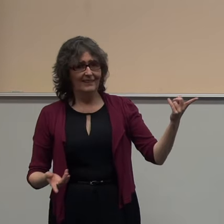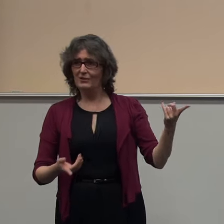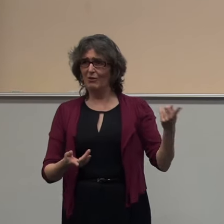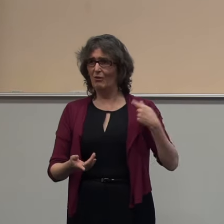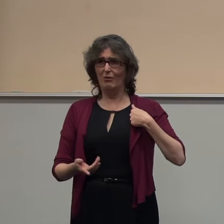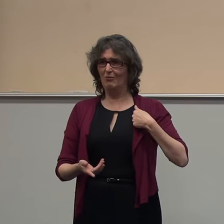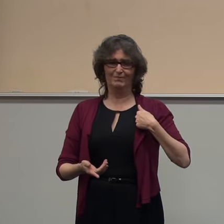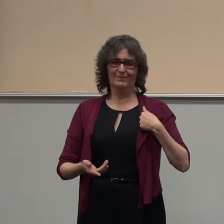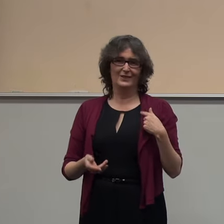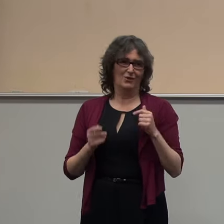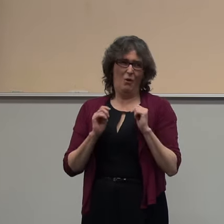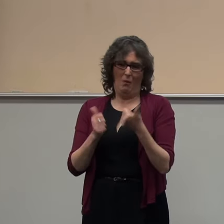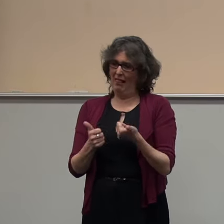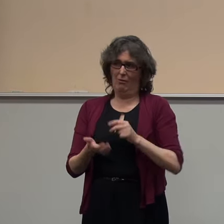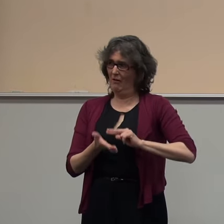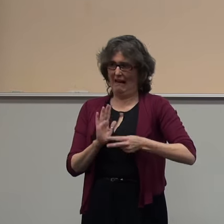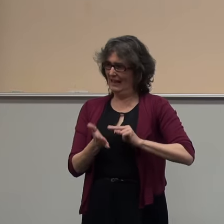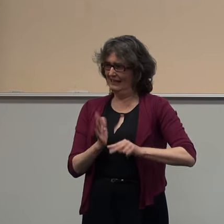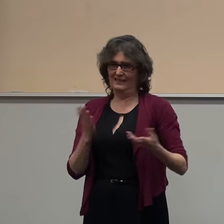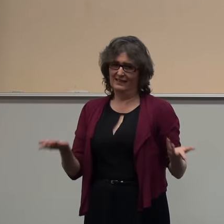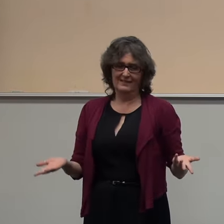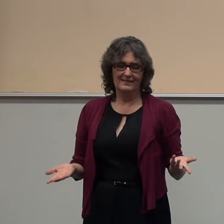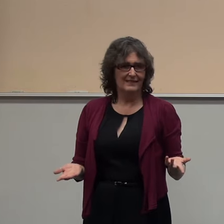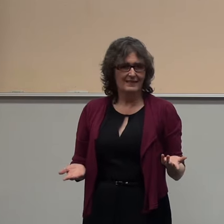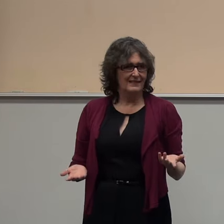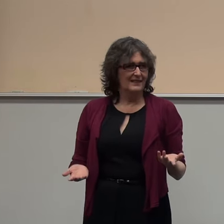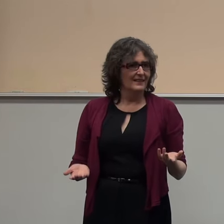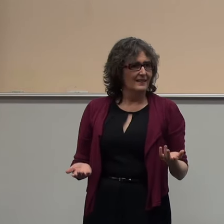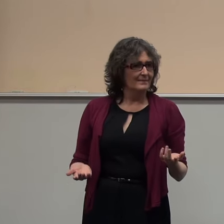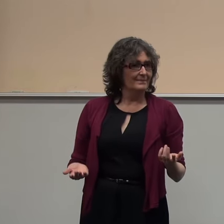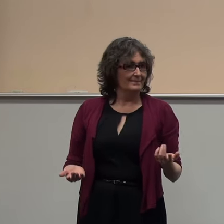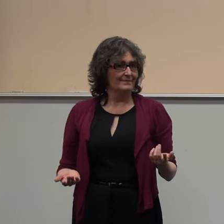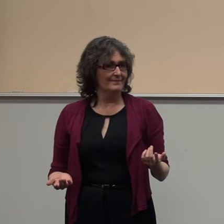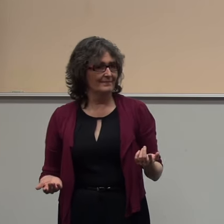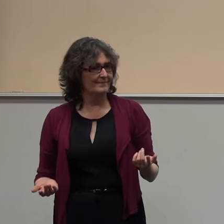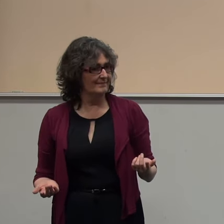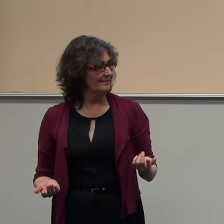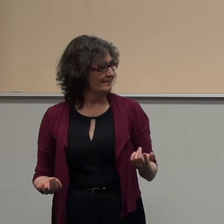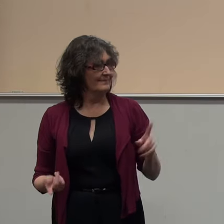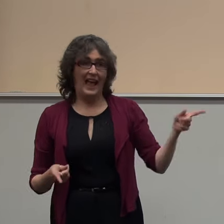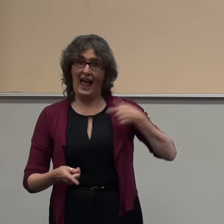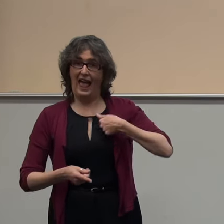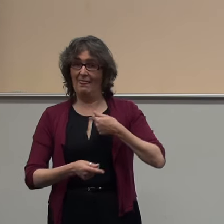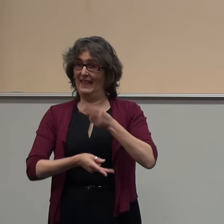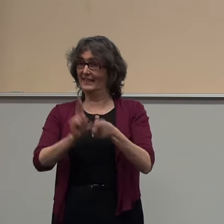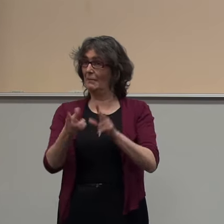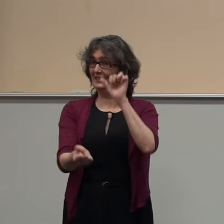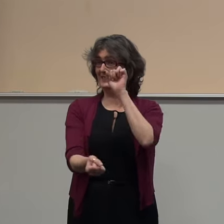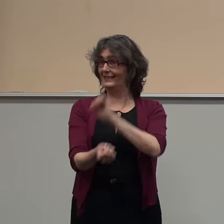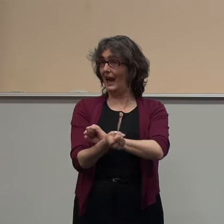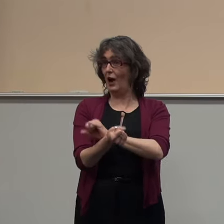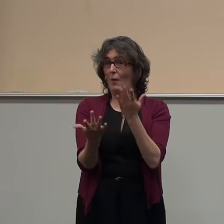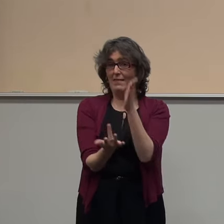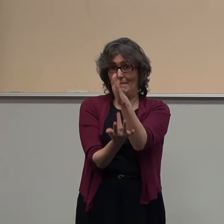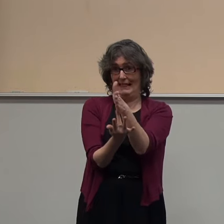yeah, it's just, and I think that the interpreters are just caught in the middle on the day, always,